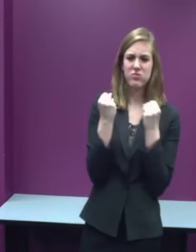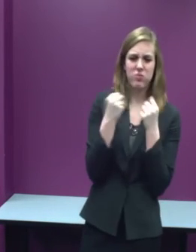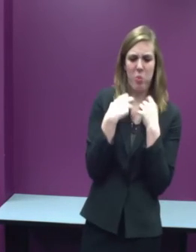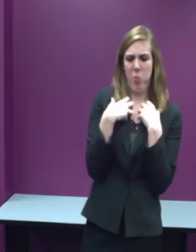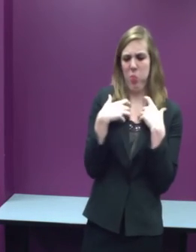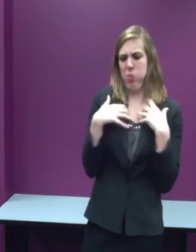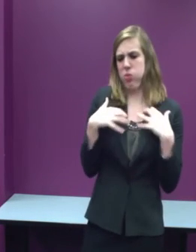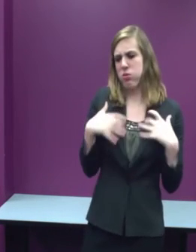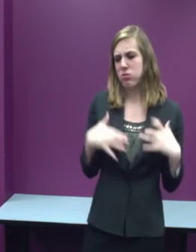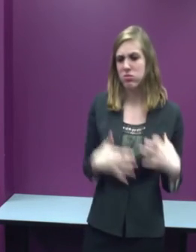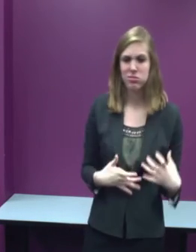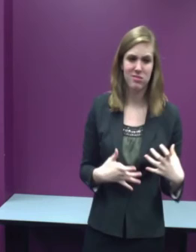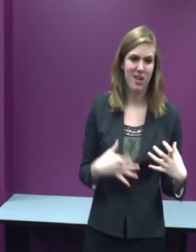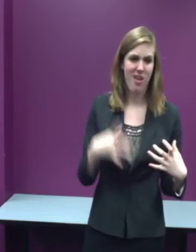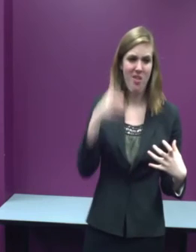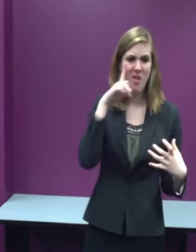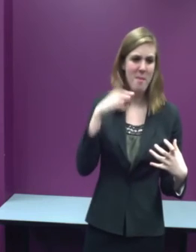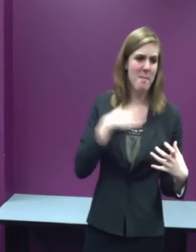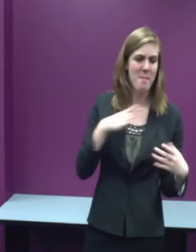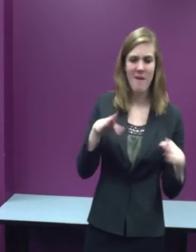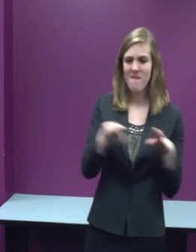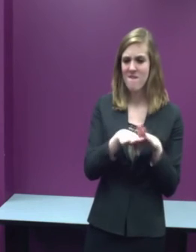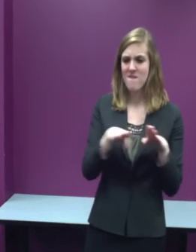feet would freeze in the thin moccasins which I wore.